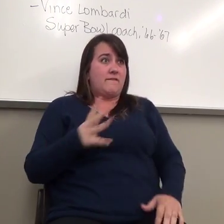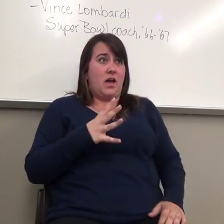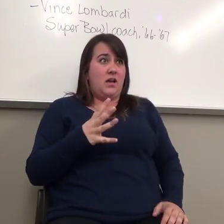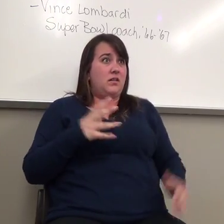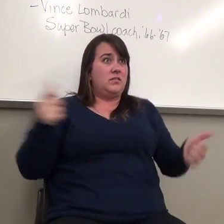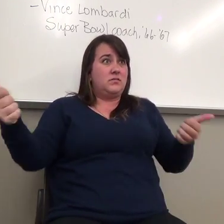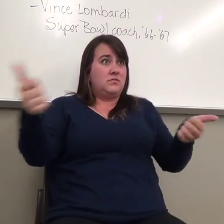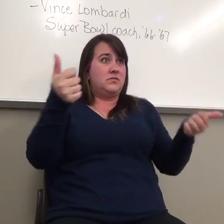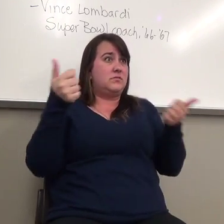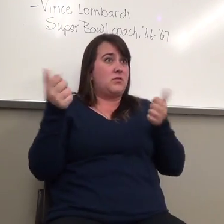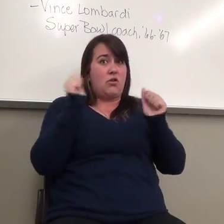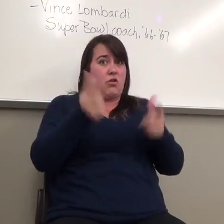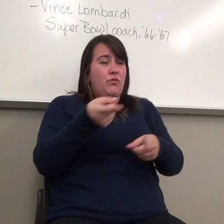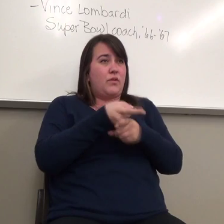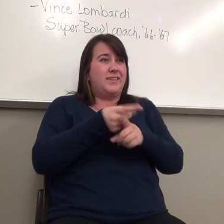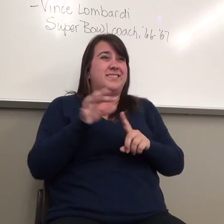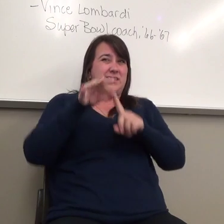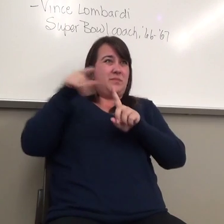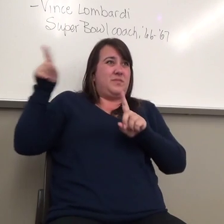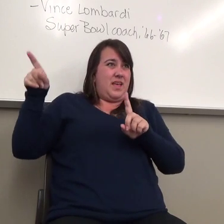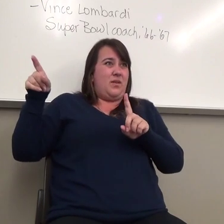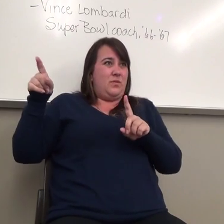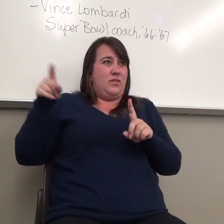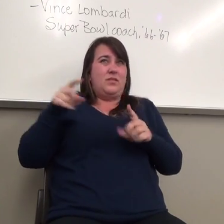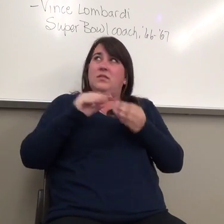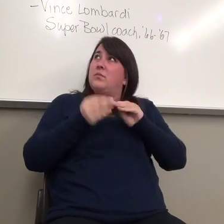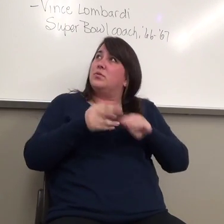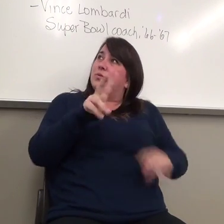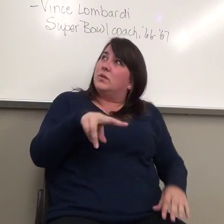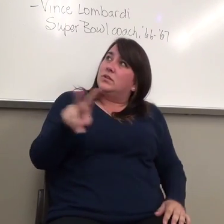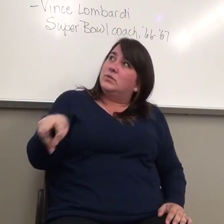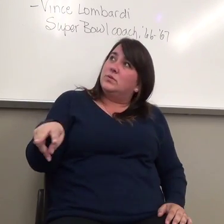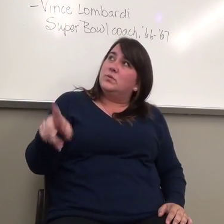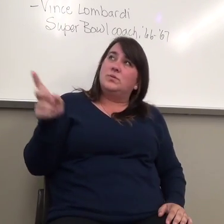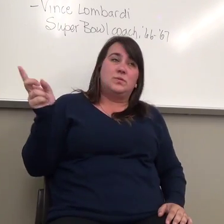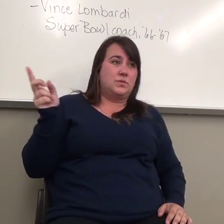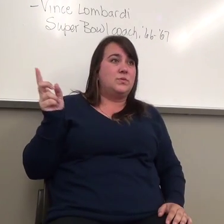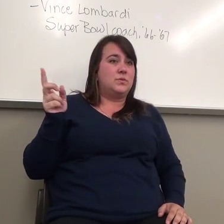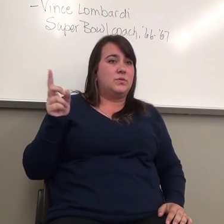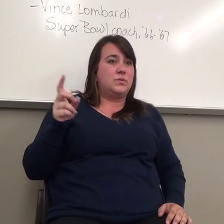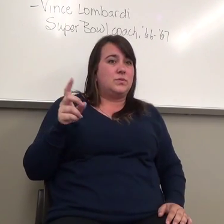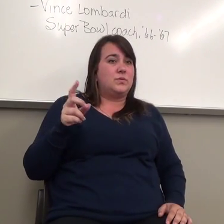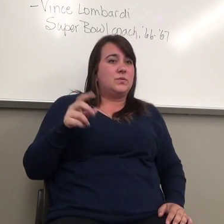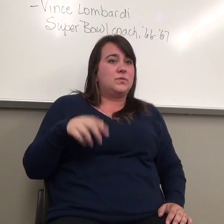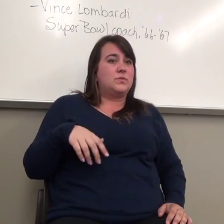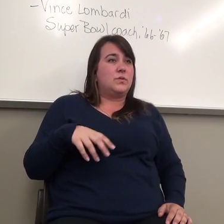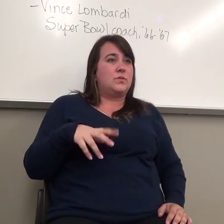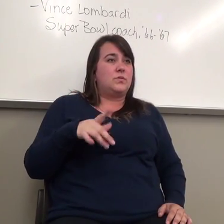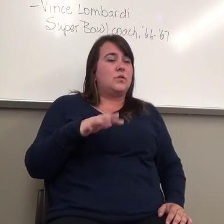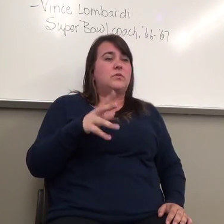missed. Look at it and make sure you understand why what you circled is wrong.